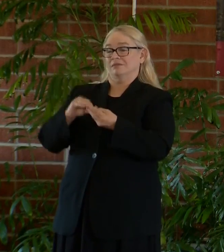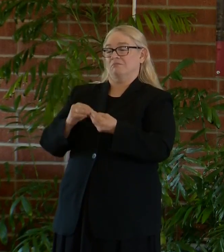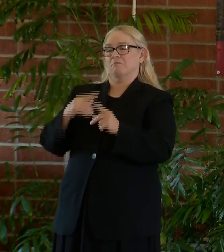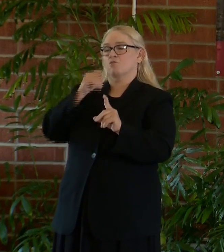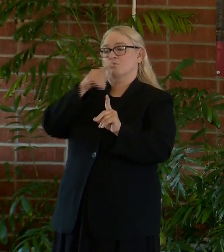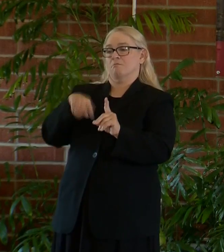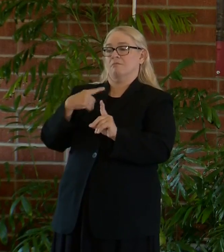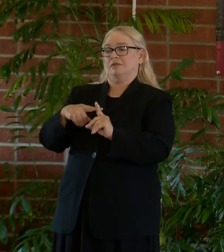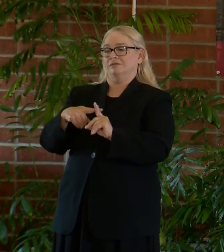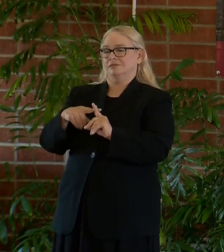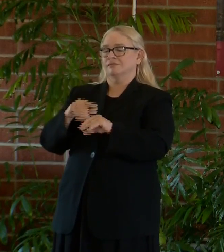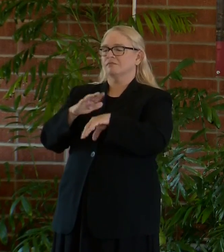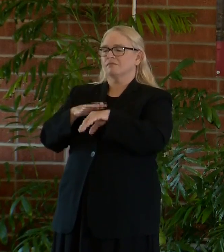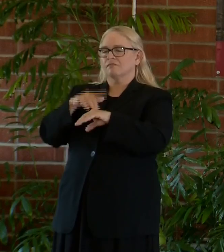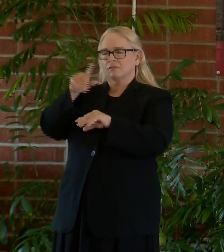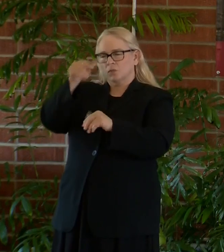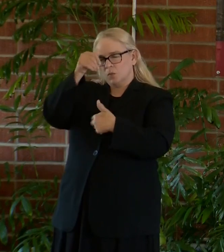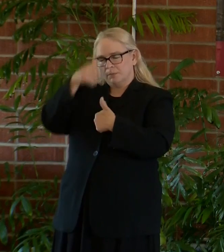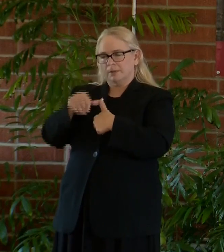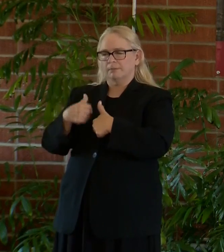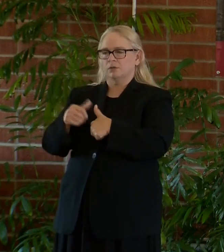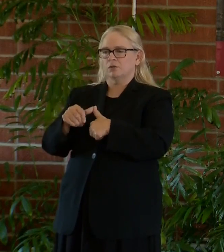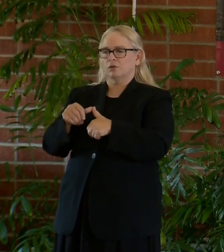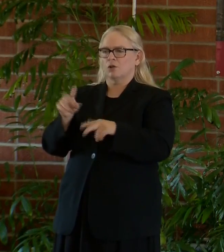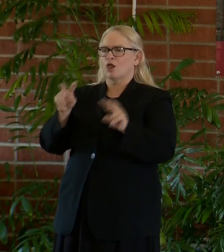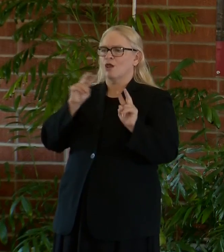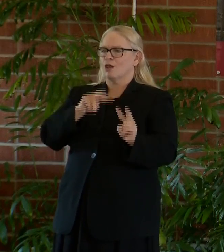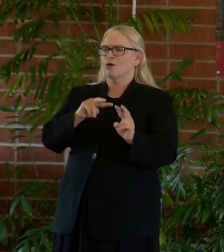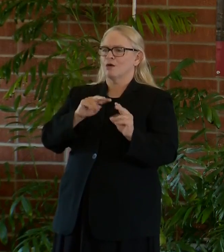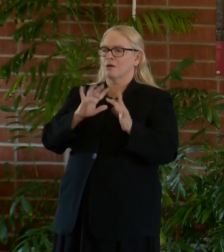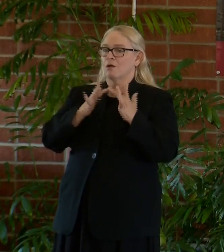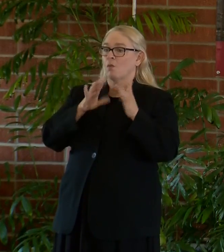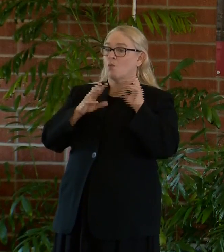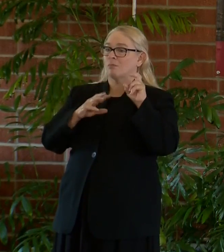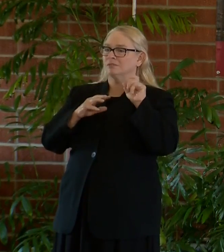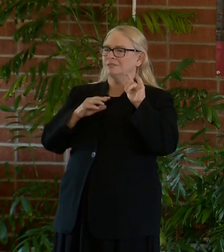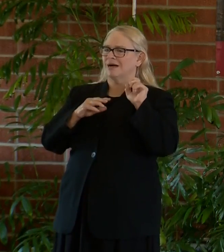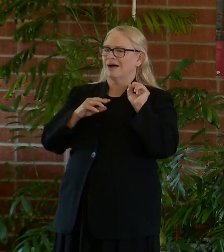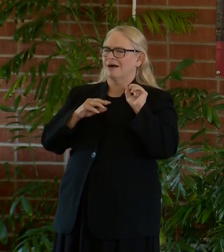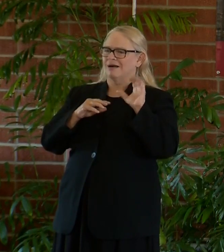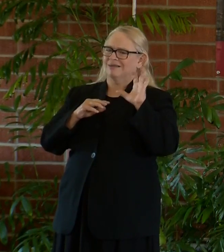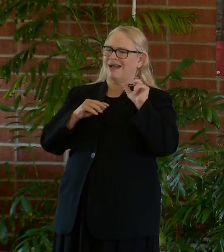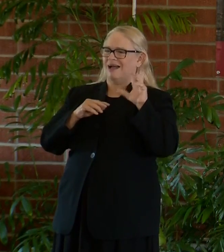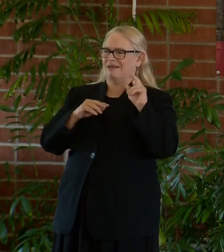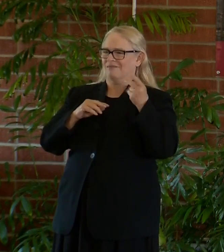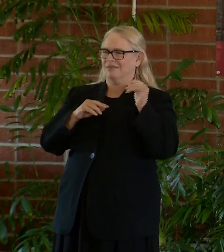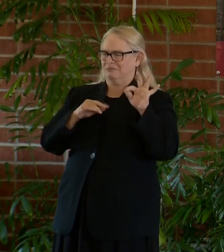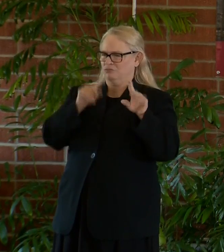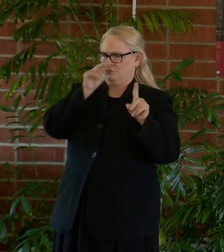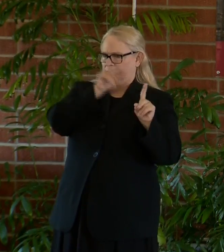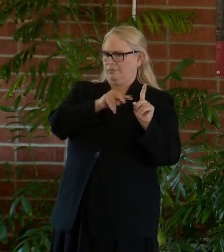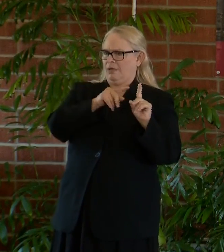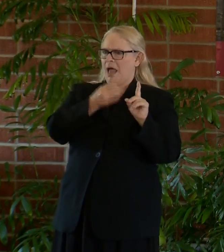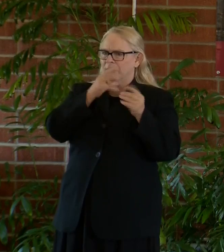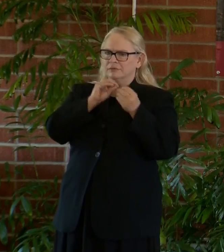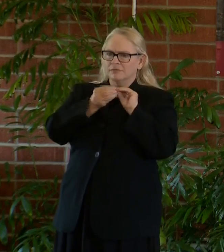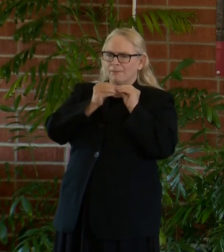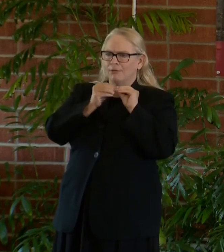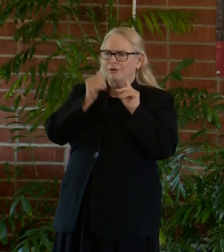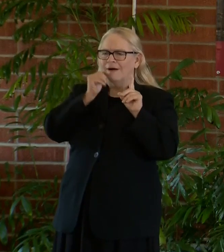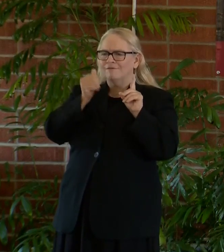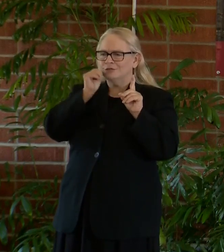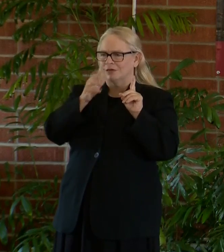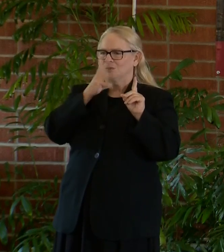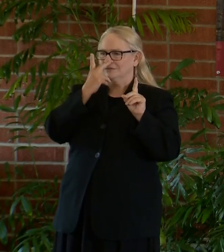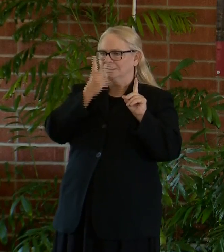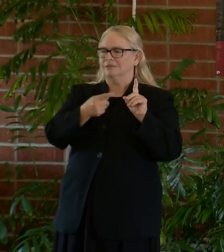caution looking at daily stats, both in terms of deaths and daily stats in terms of positives, because it doesn't